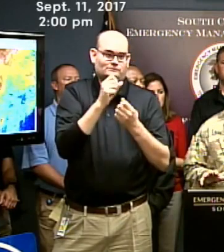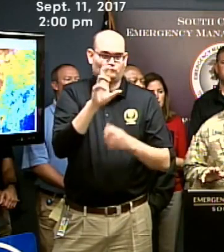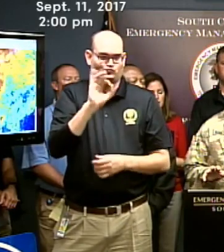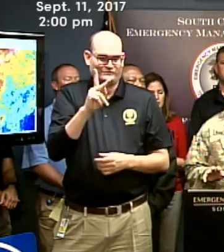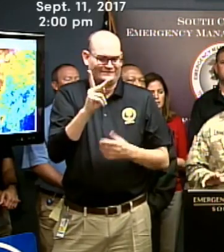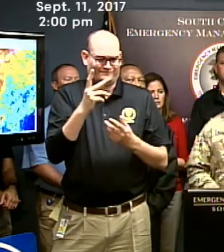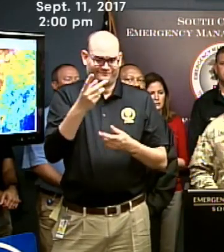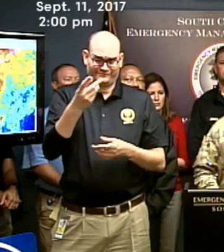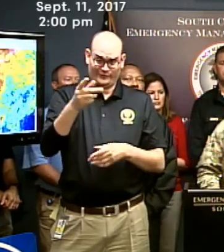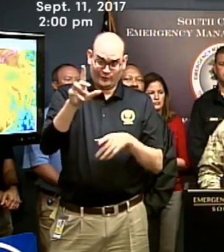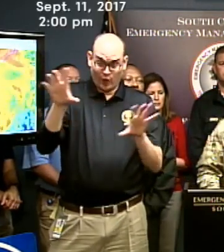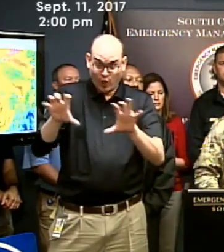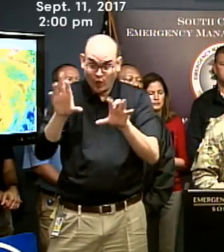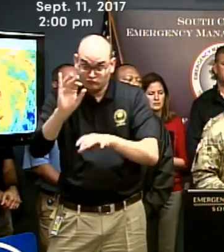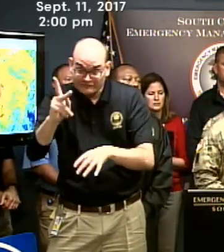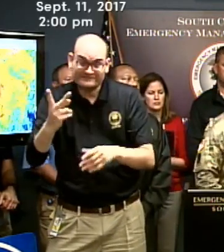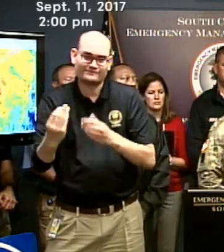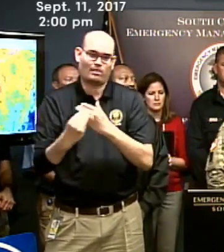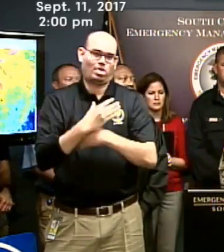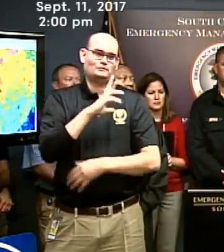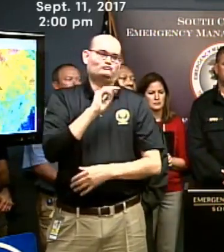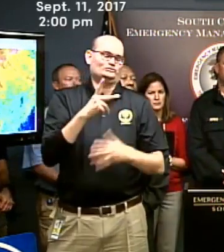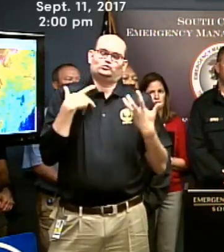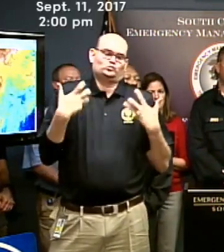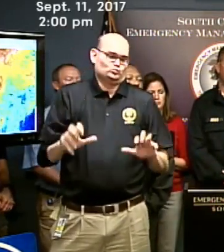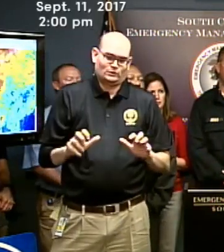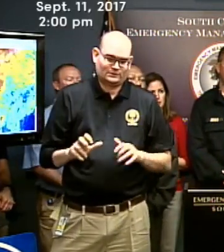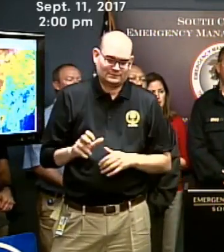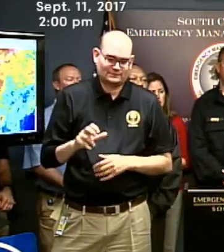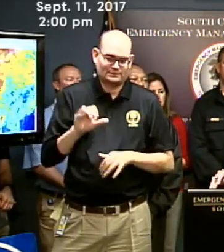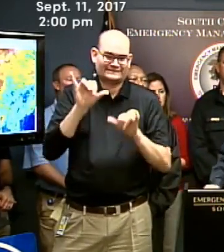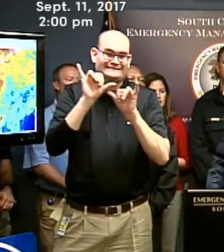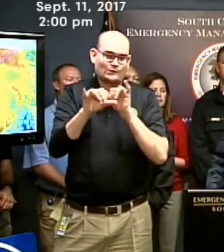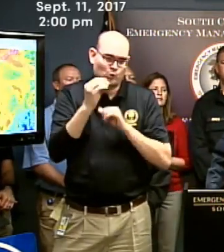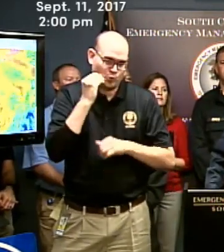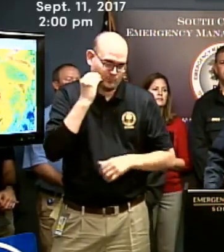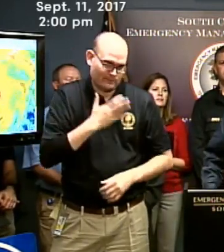home. Thank you, Governor. Yes, sir. Any questions?